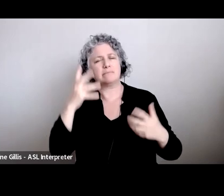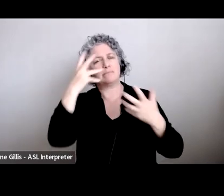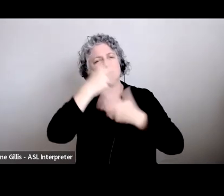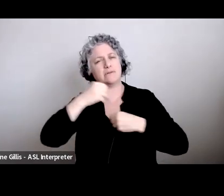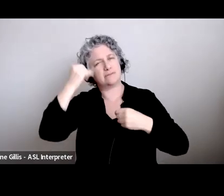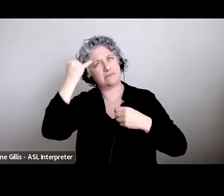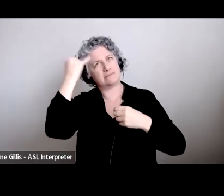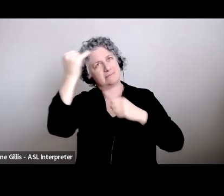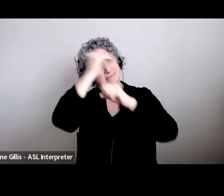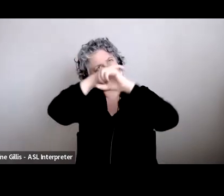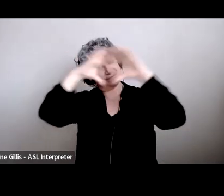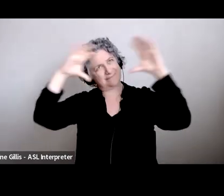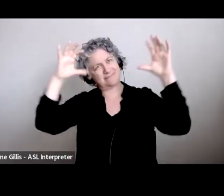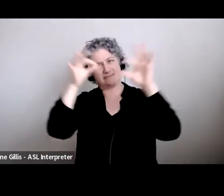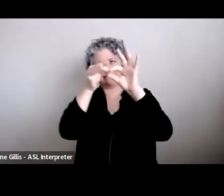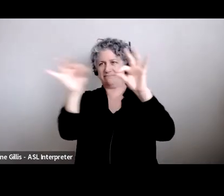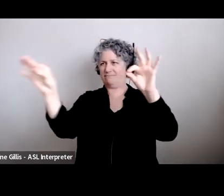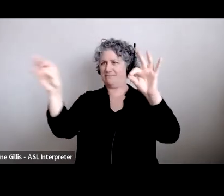proposition.